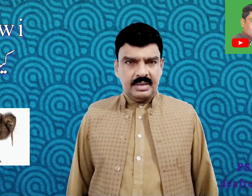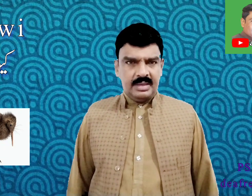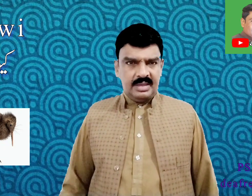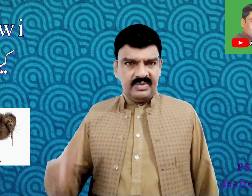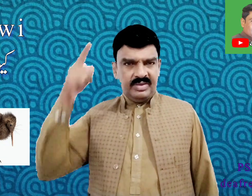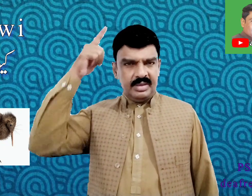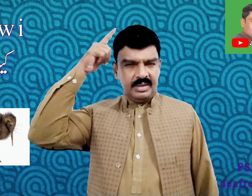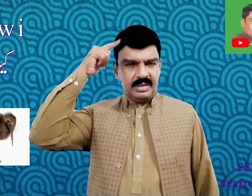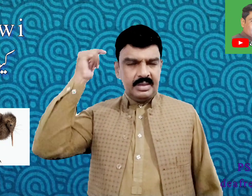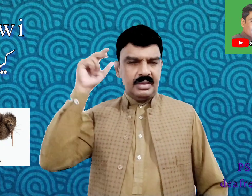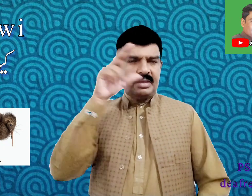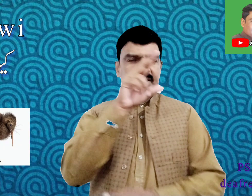kiwi,